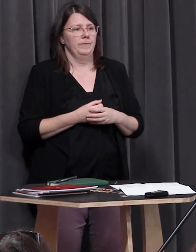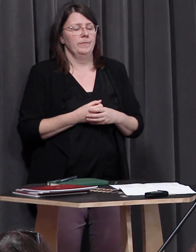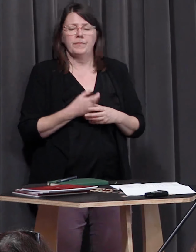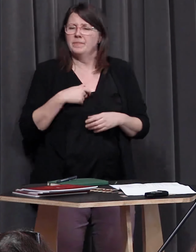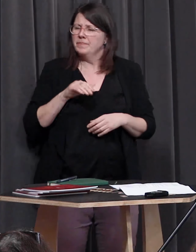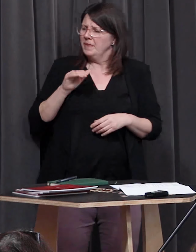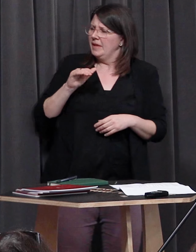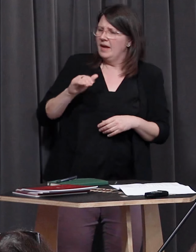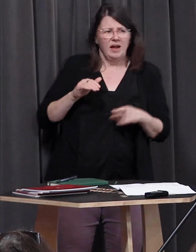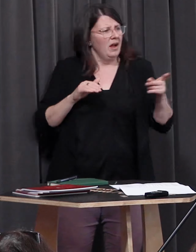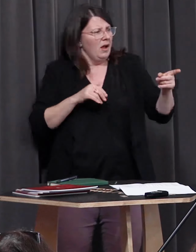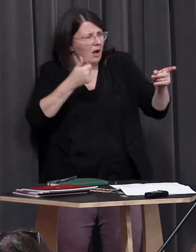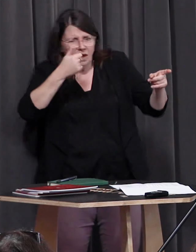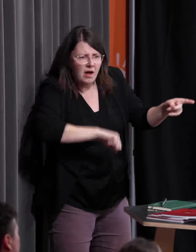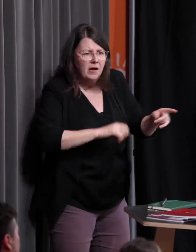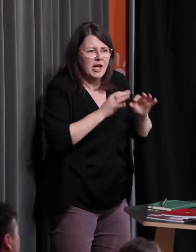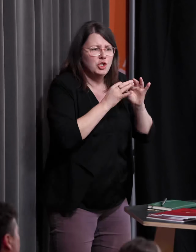didn't want you to ruin the moment.